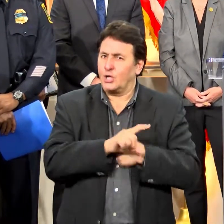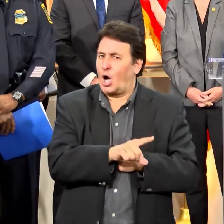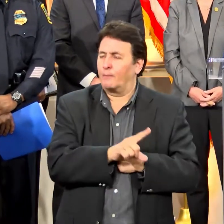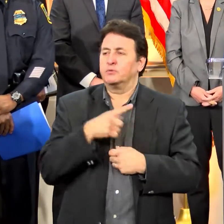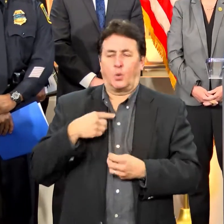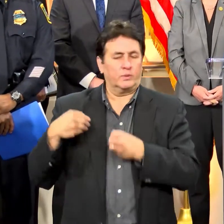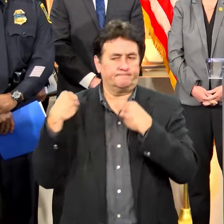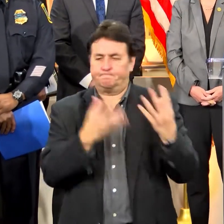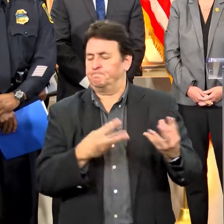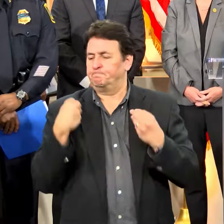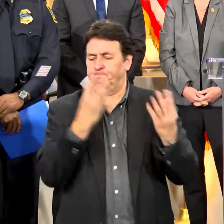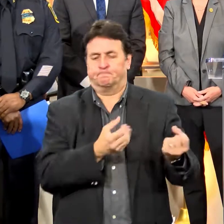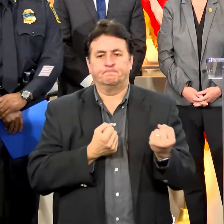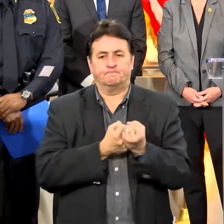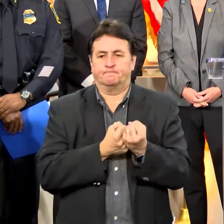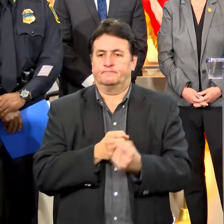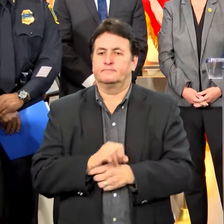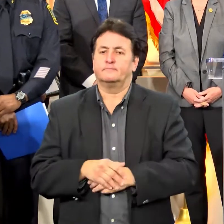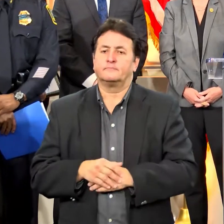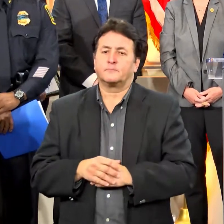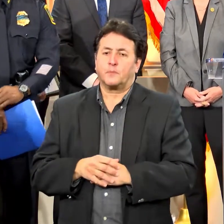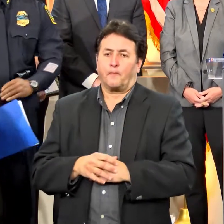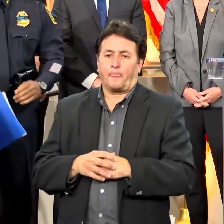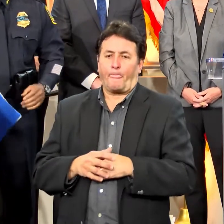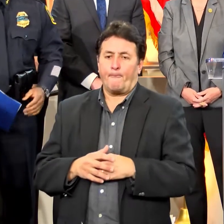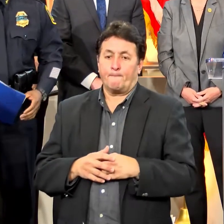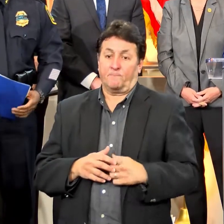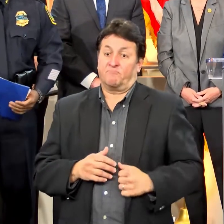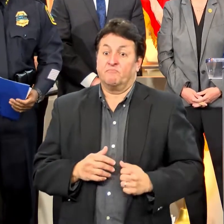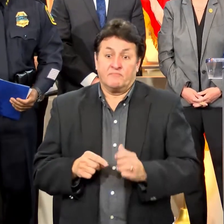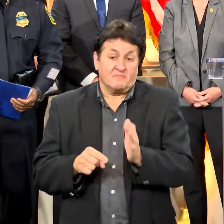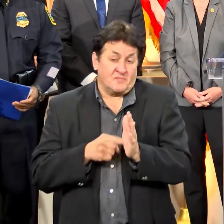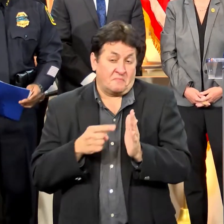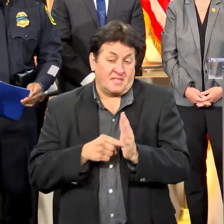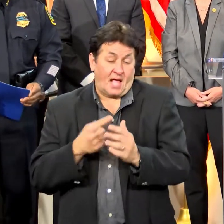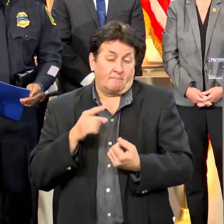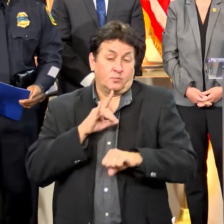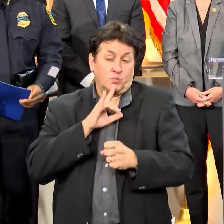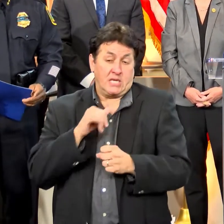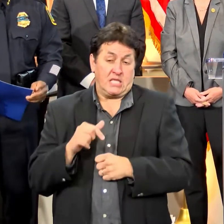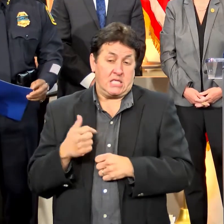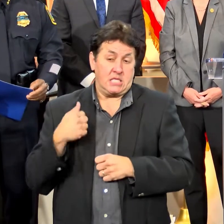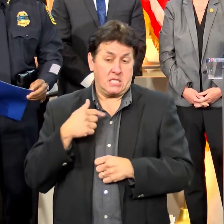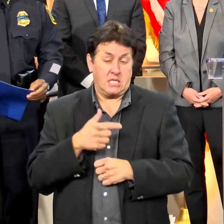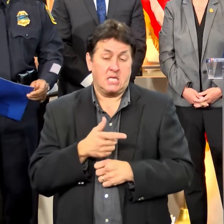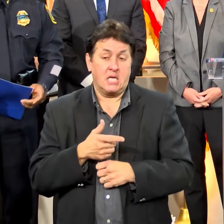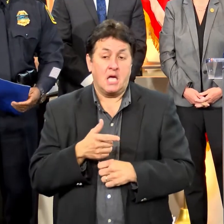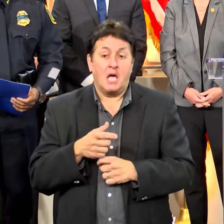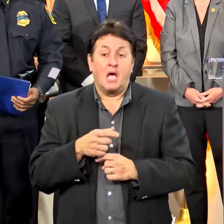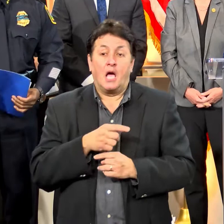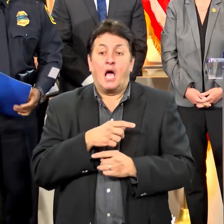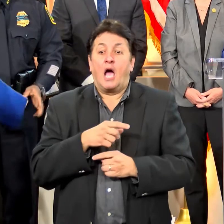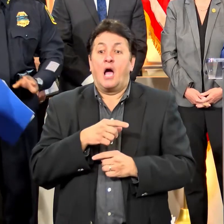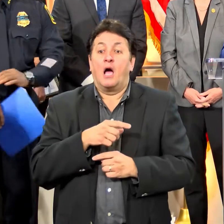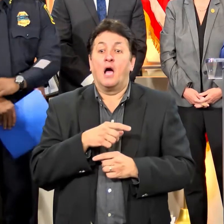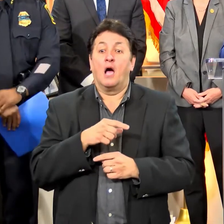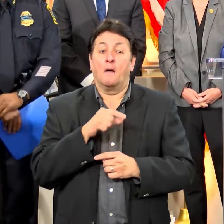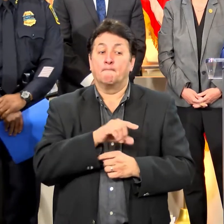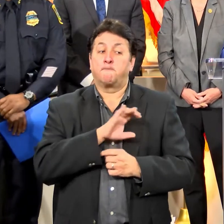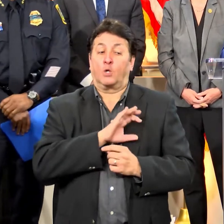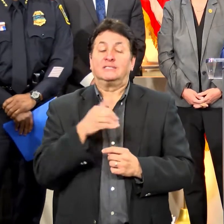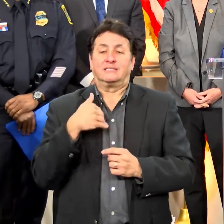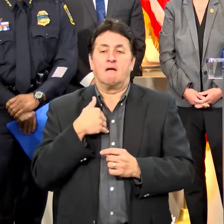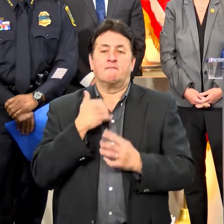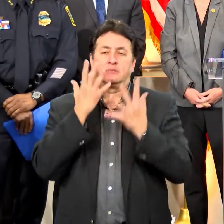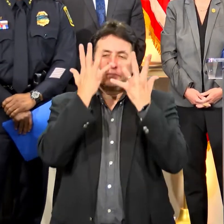many cases, sometimes far too much, they pay the ultimate sacrifice. They are on the front